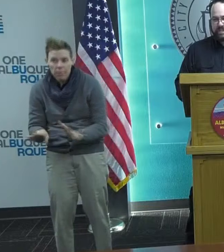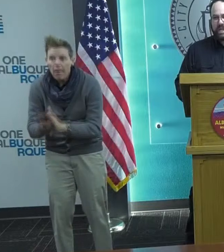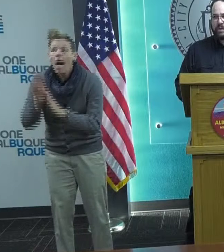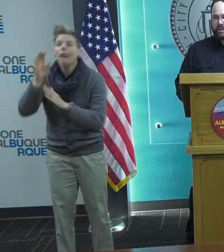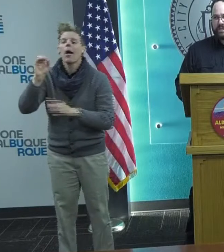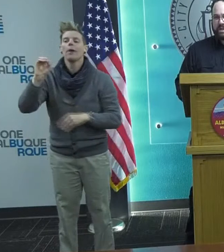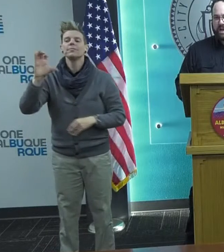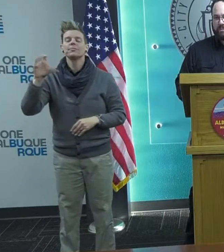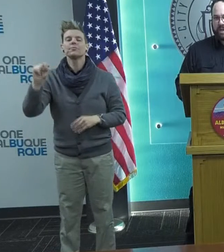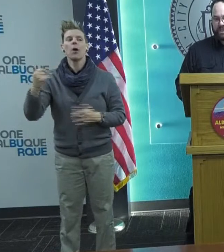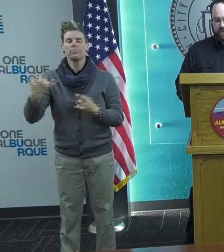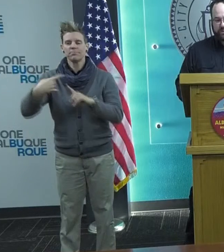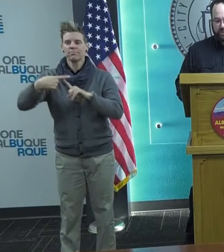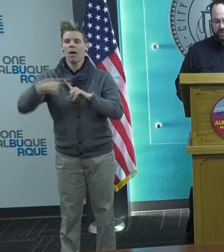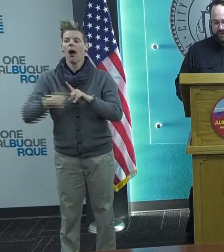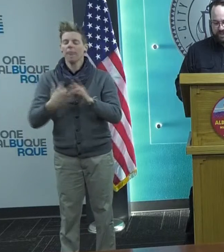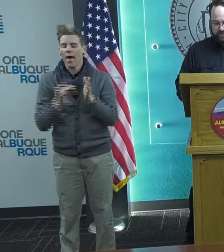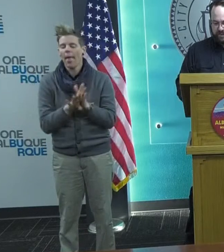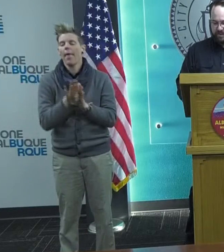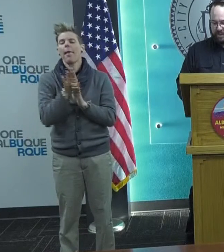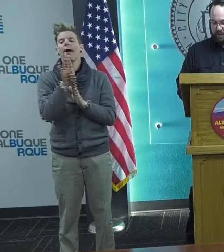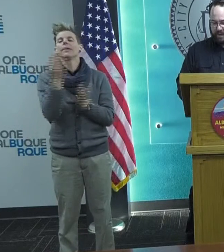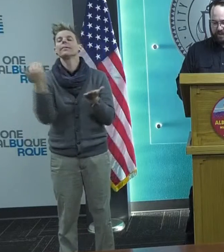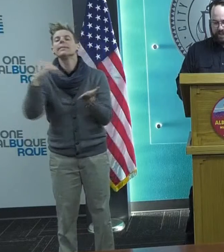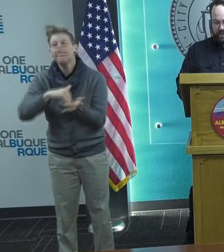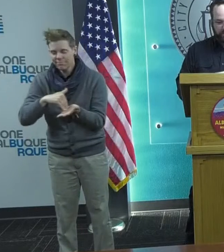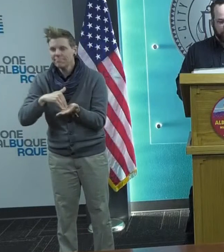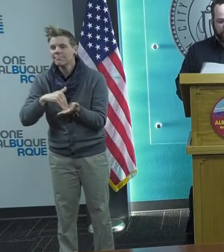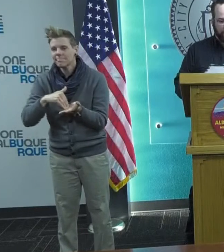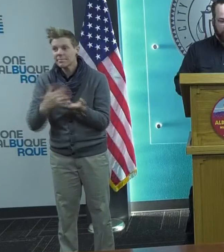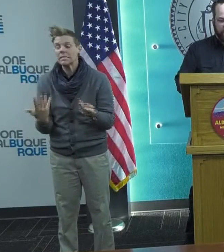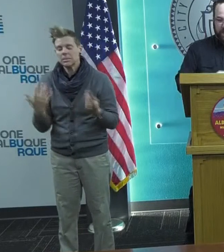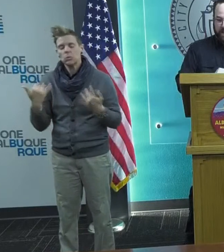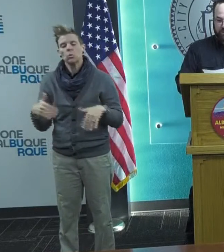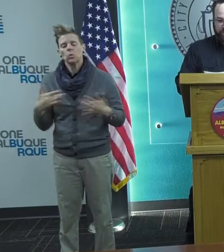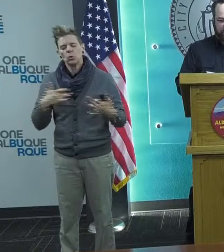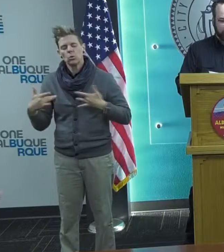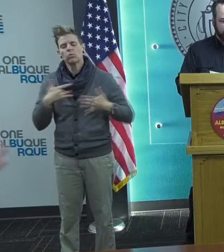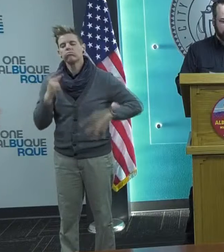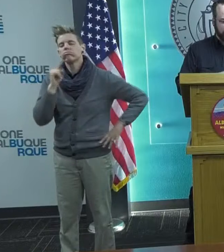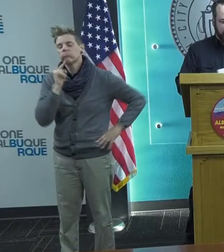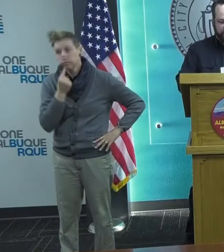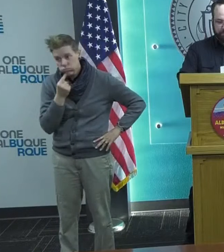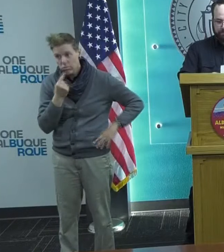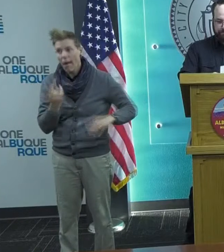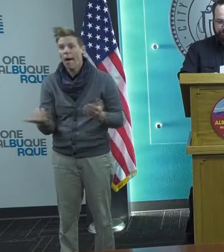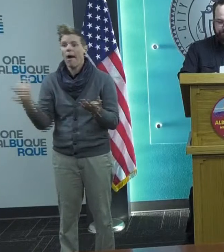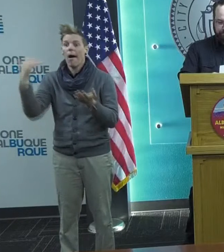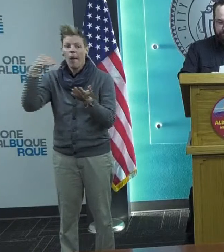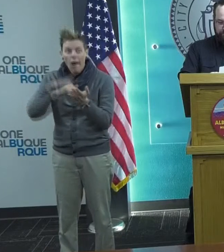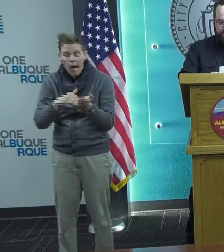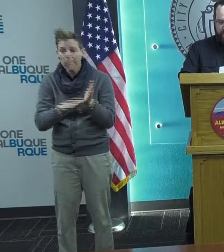upwards and just continuing to climb, and the concern is very severe that we're going to get into a point where we're in actual uncontrolled spread.